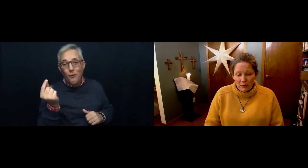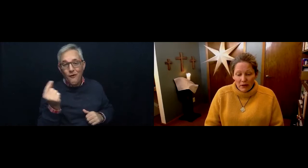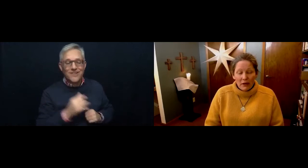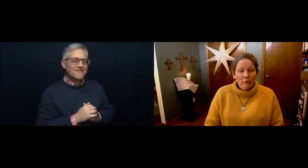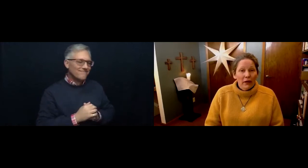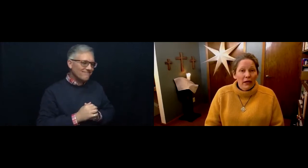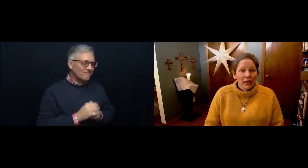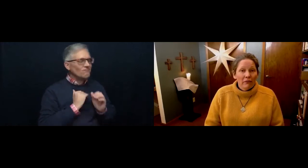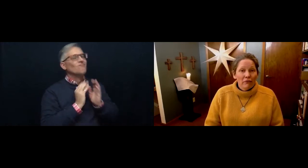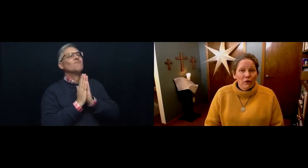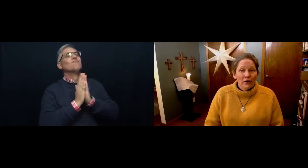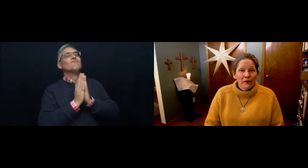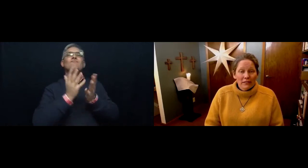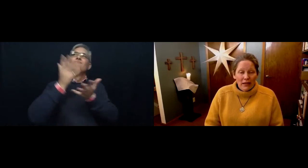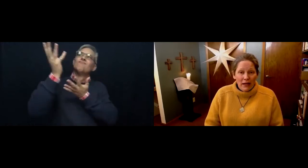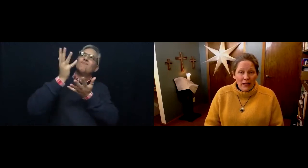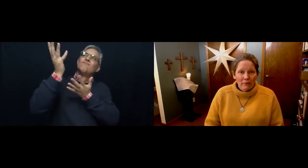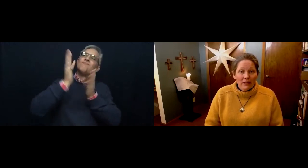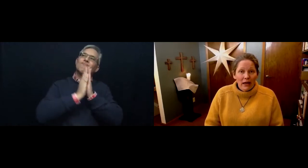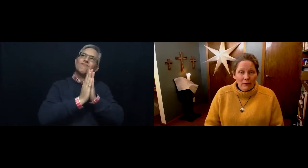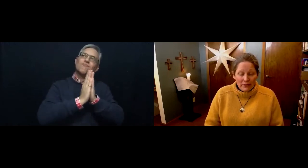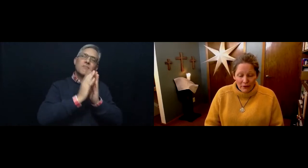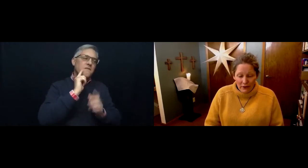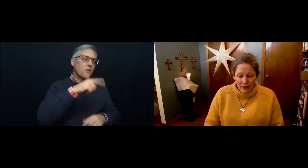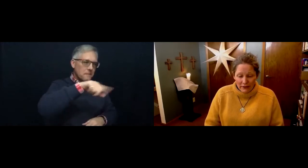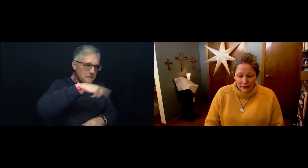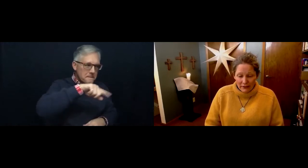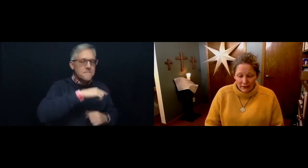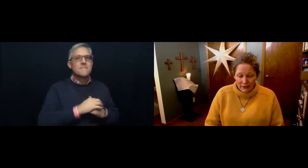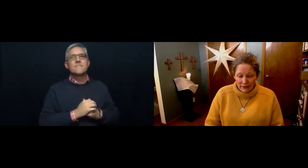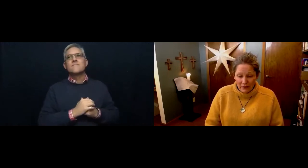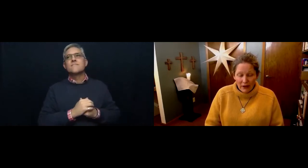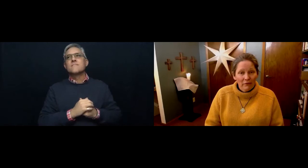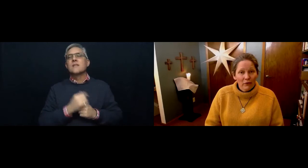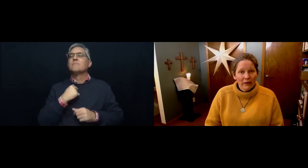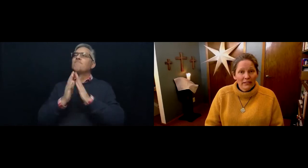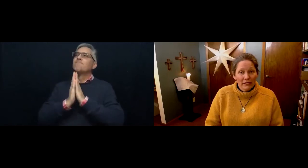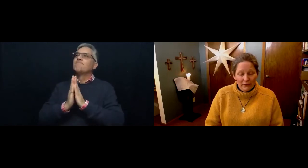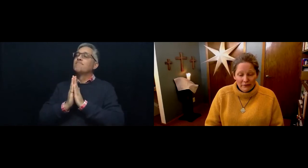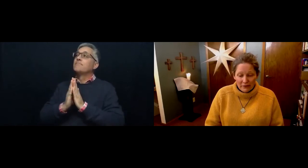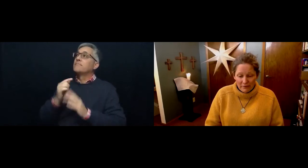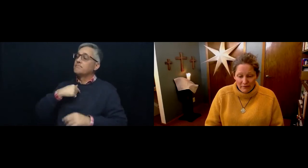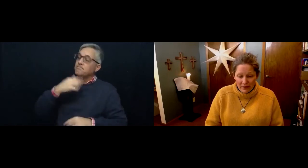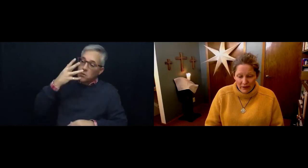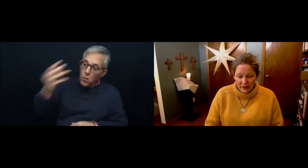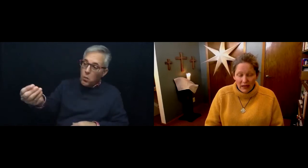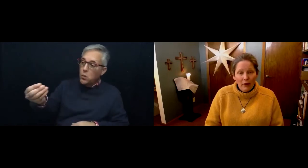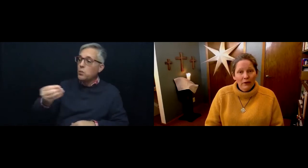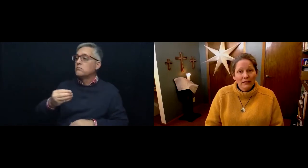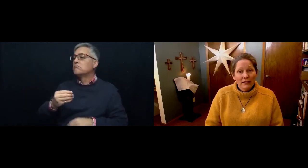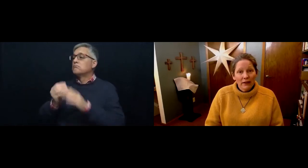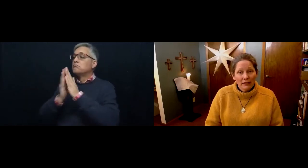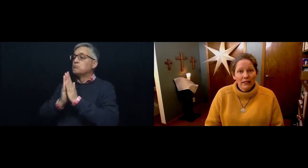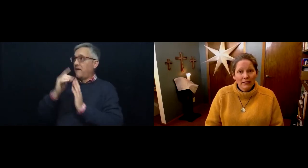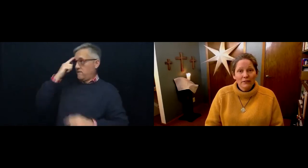Is praying for the time that I was gone and for myself, that I